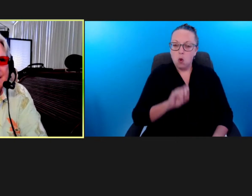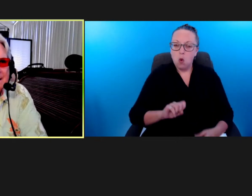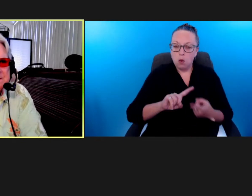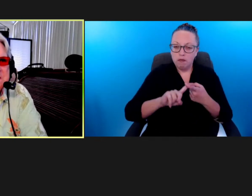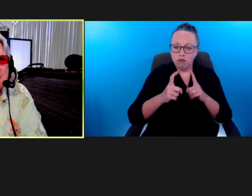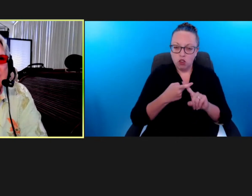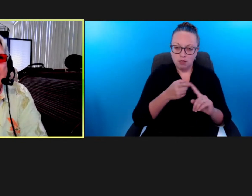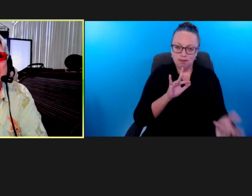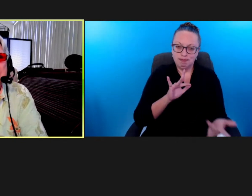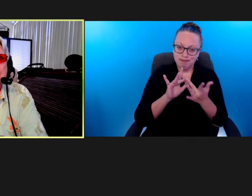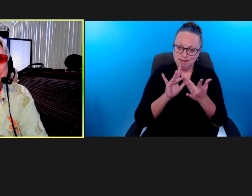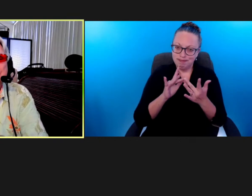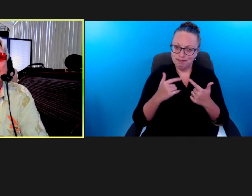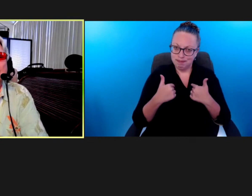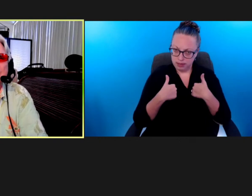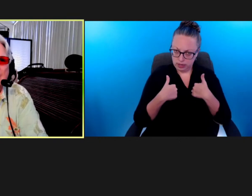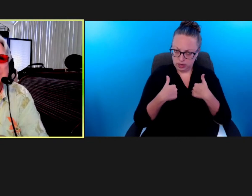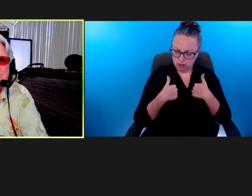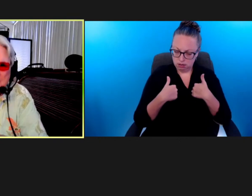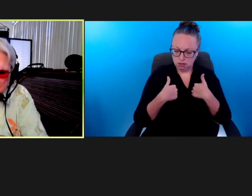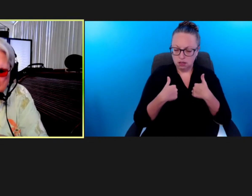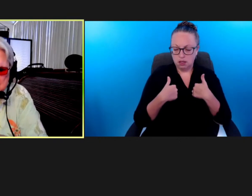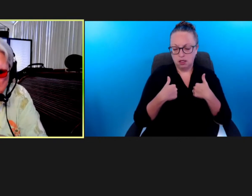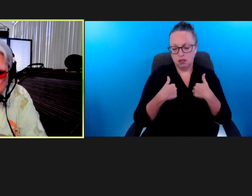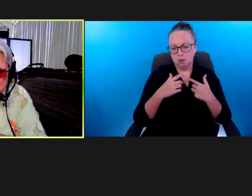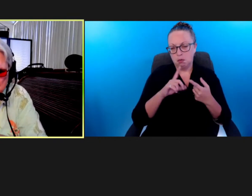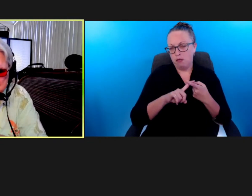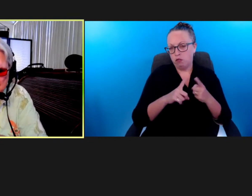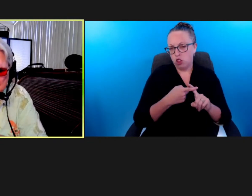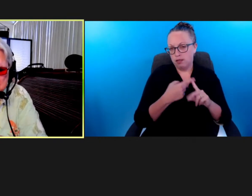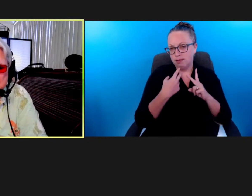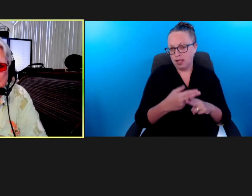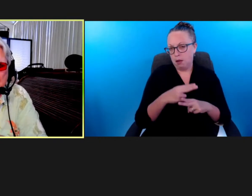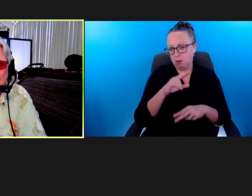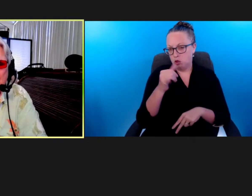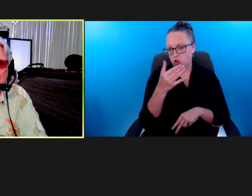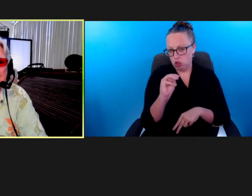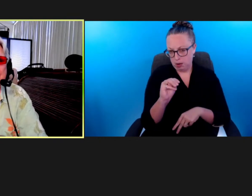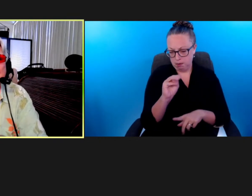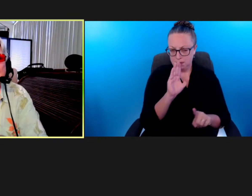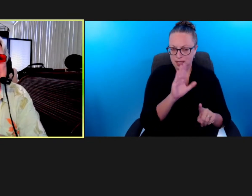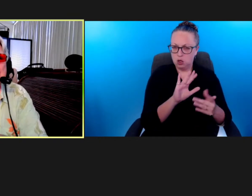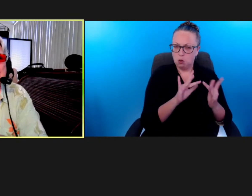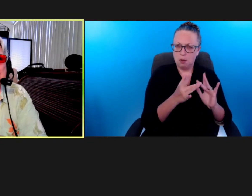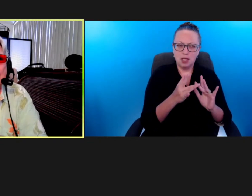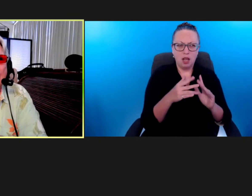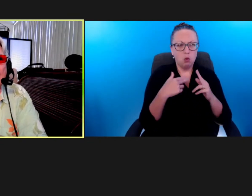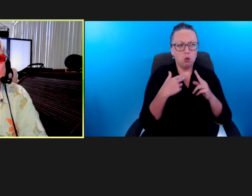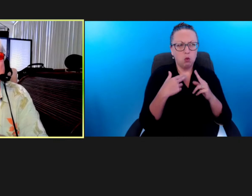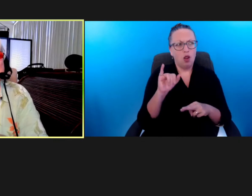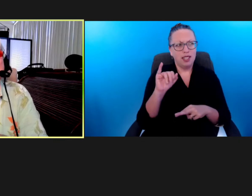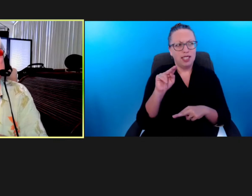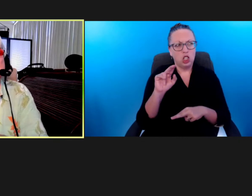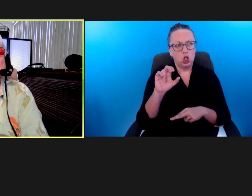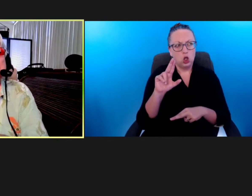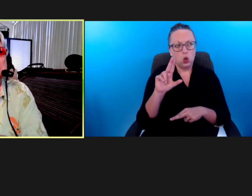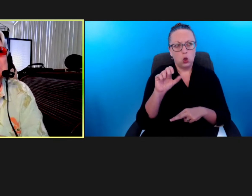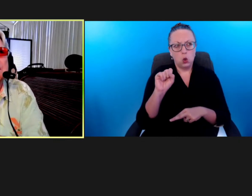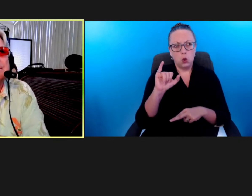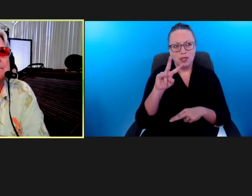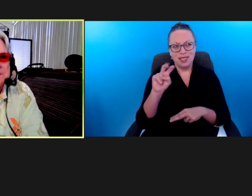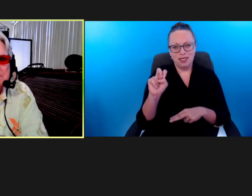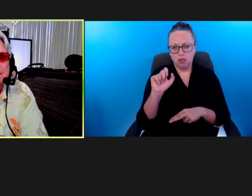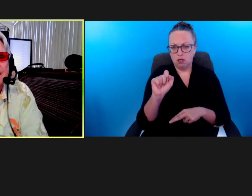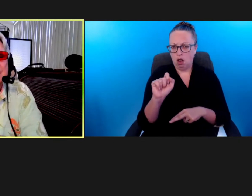Jim Tobias of, then his website was inclusive.com. I don't think that's up anymore. But